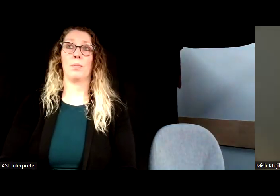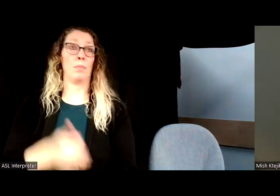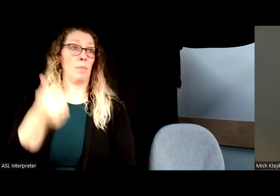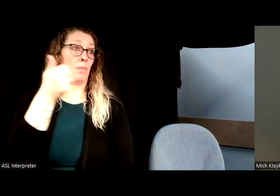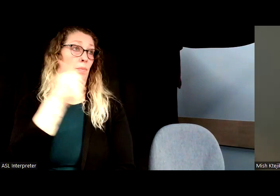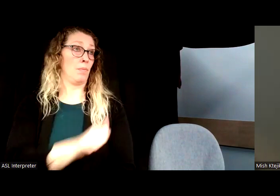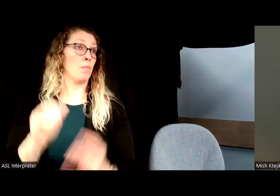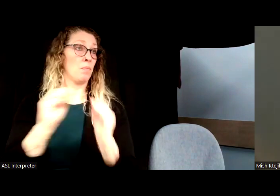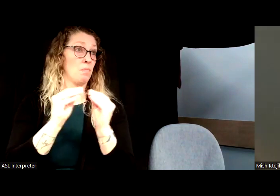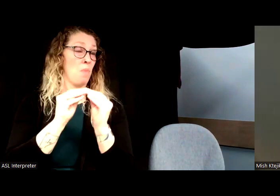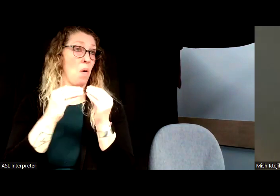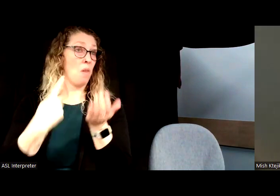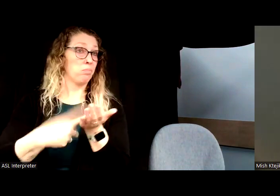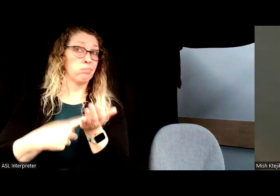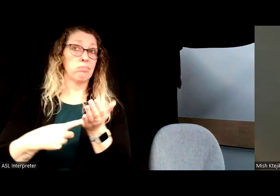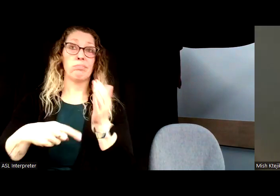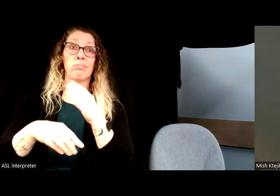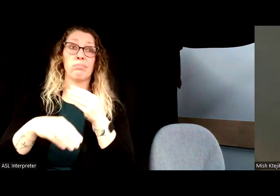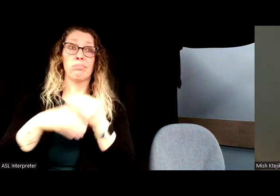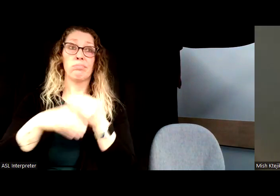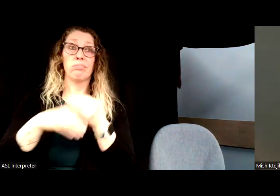Any additional comments or discussion? This is Jack.